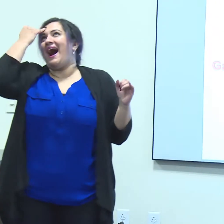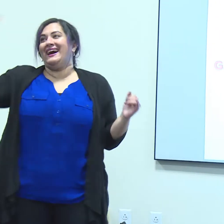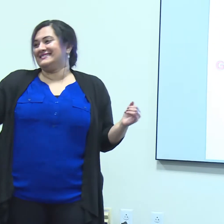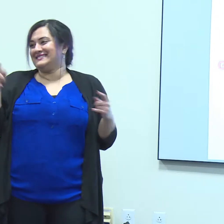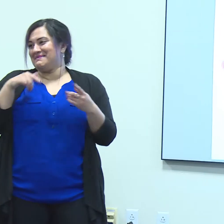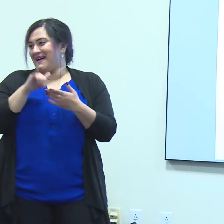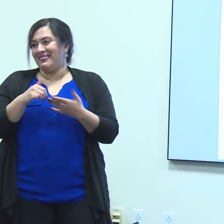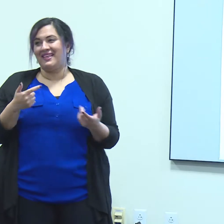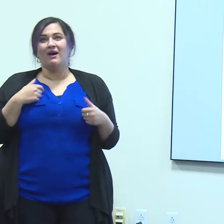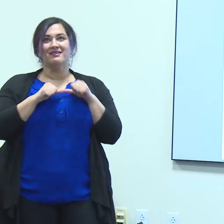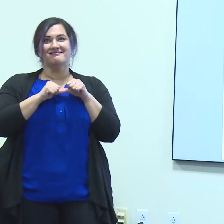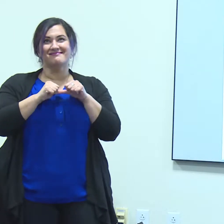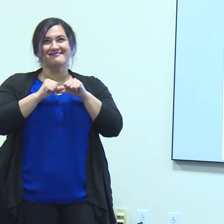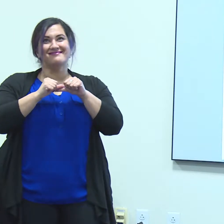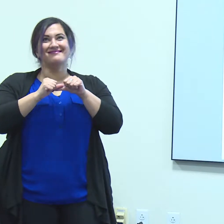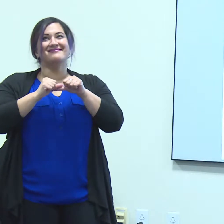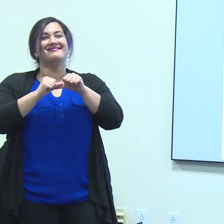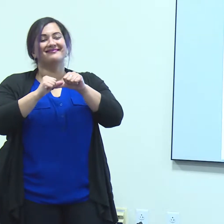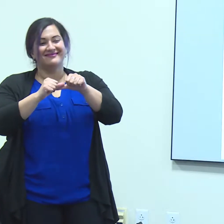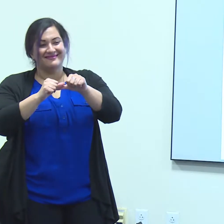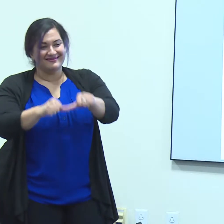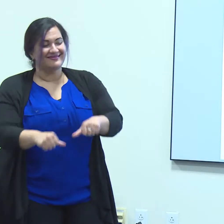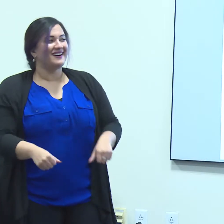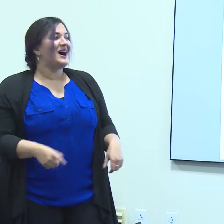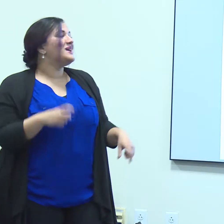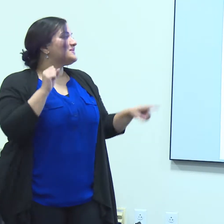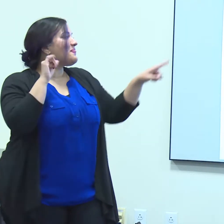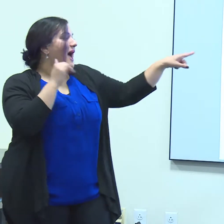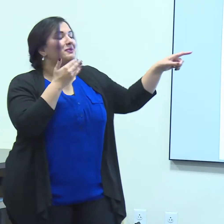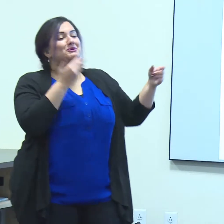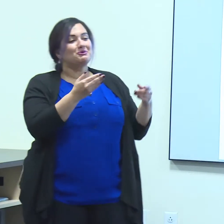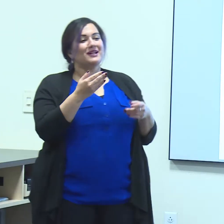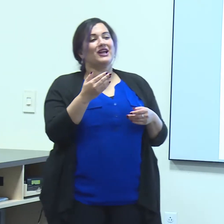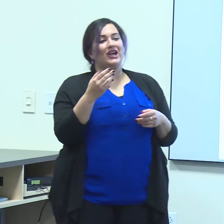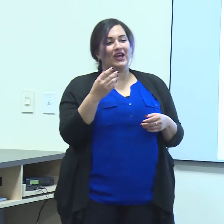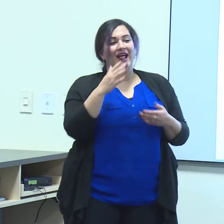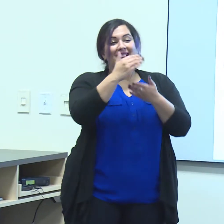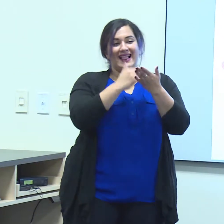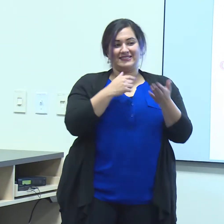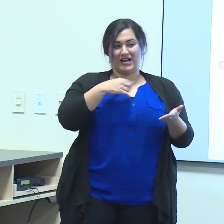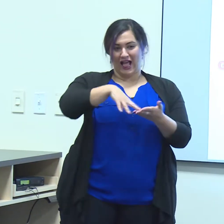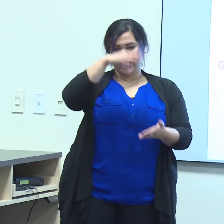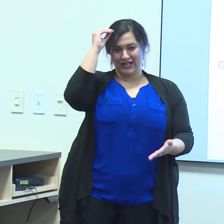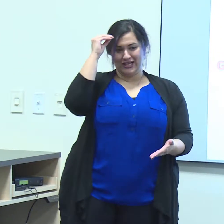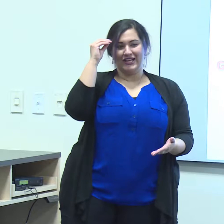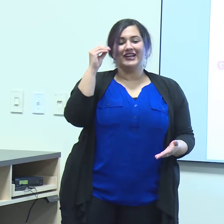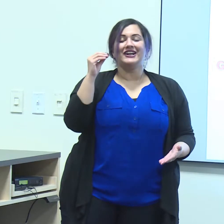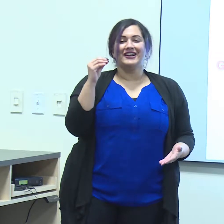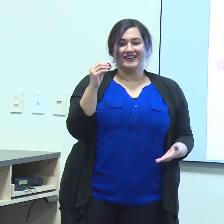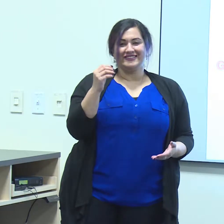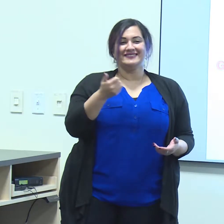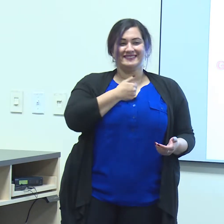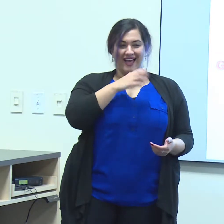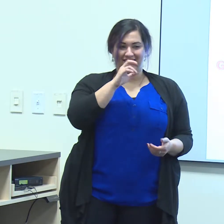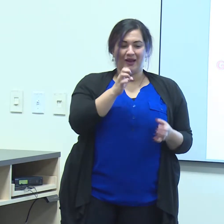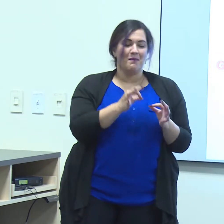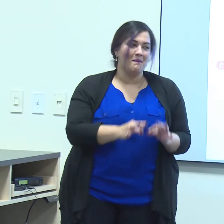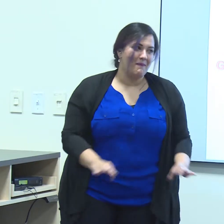And then self-care. I didn't know anything about self-care at all. I just kept going through. I just went after it. So that was a lesson